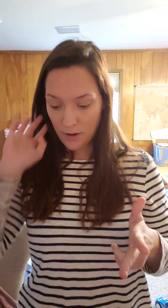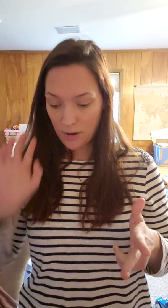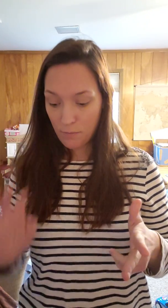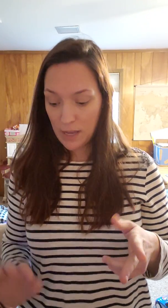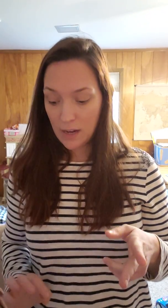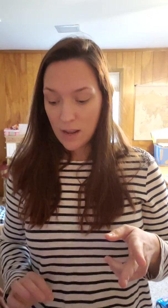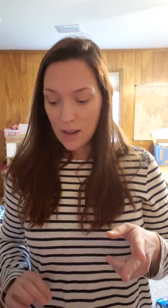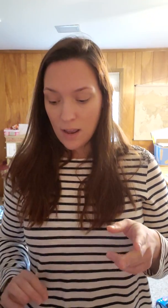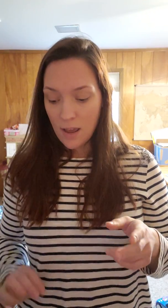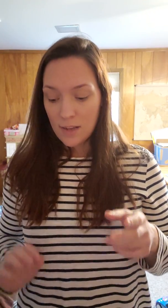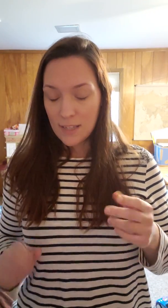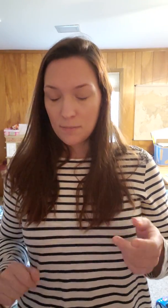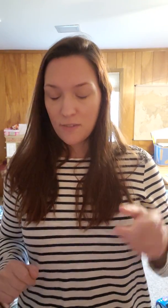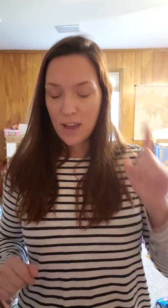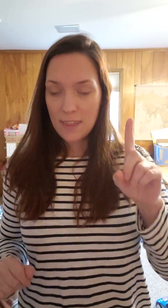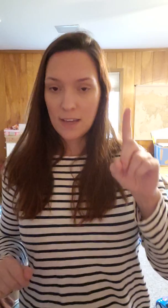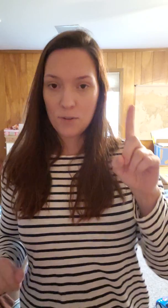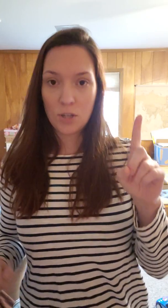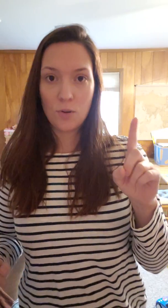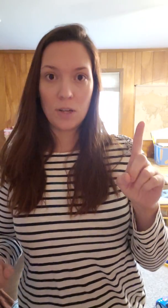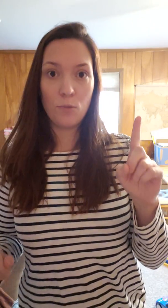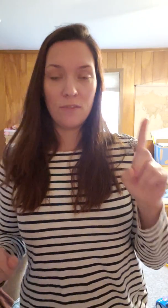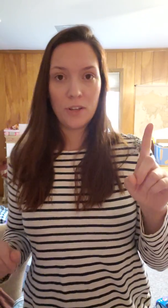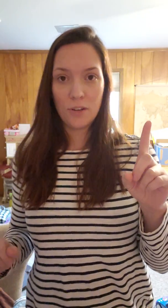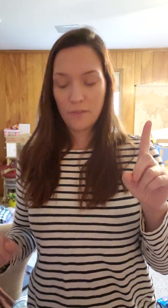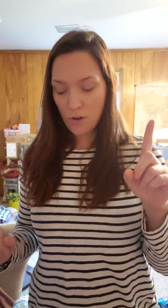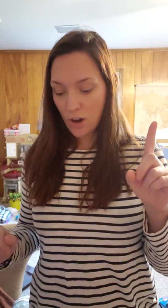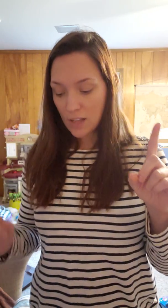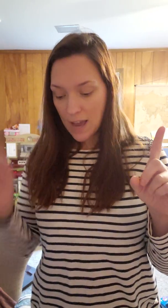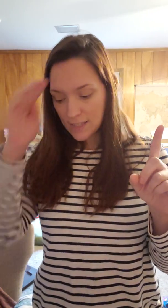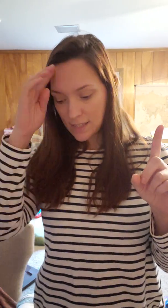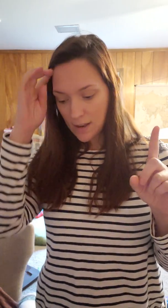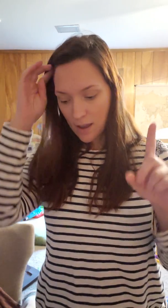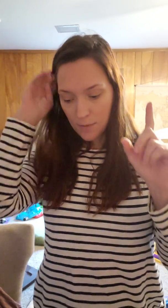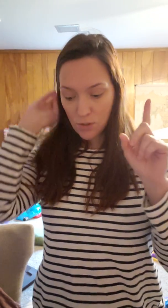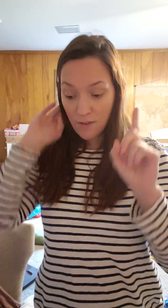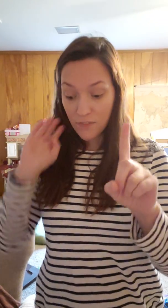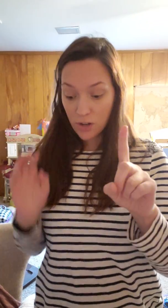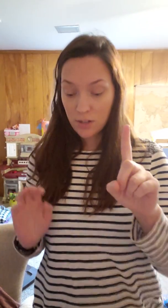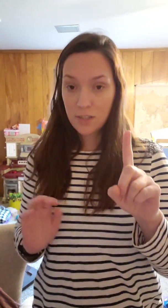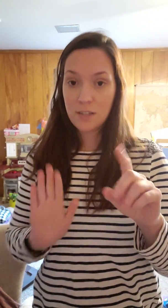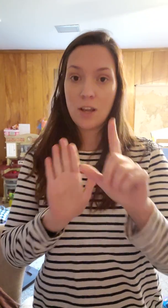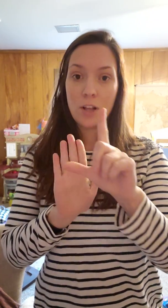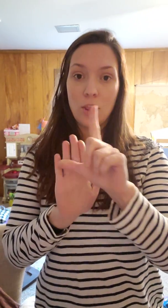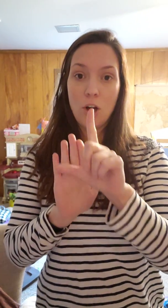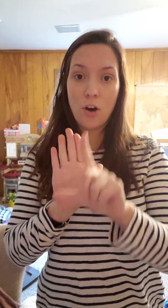third but to simplify I think I'm just gonna hold up one finger for our class so the first law